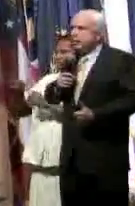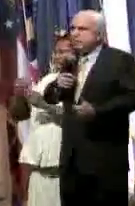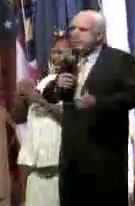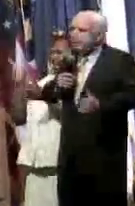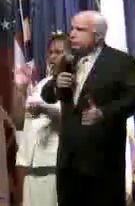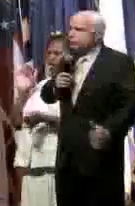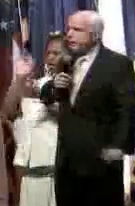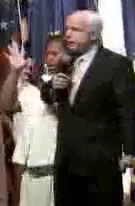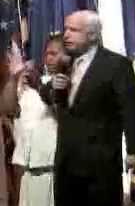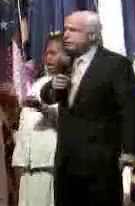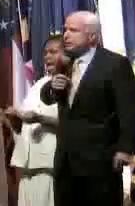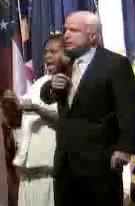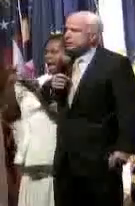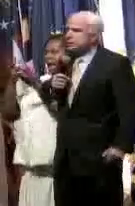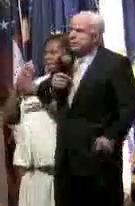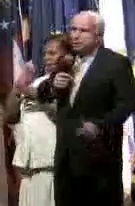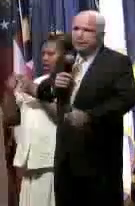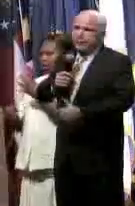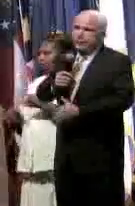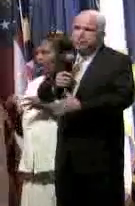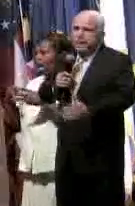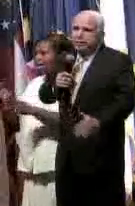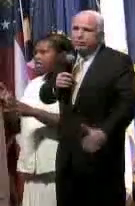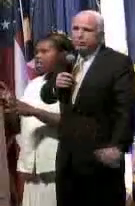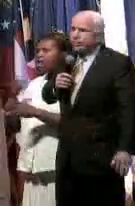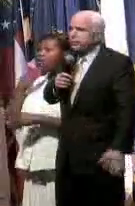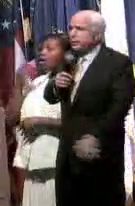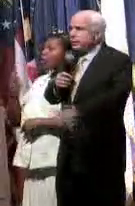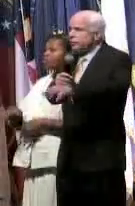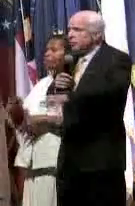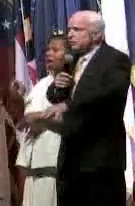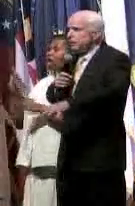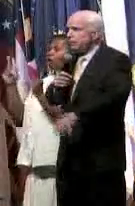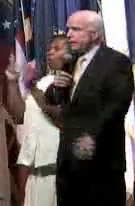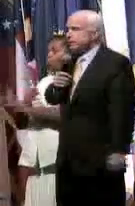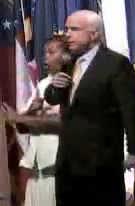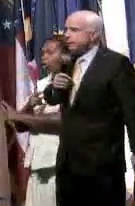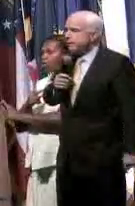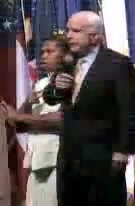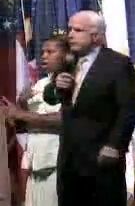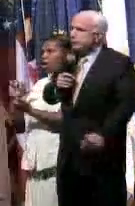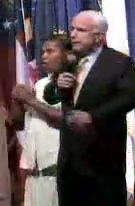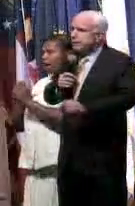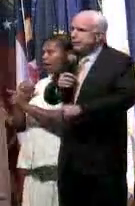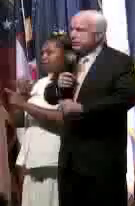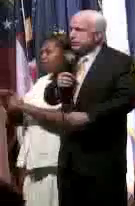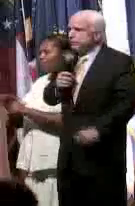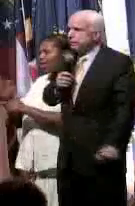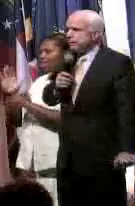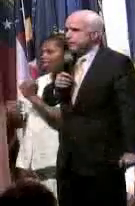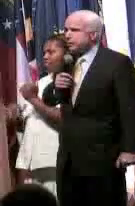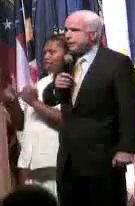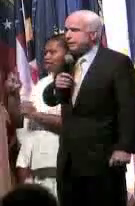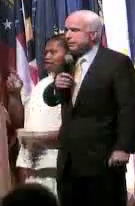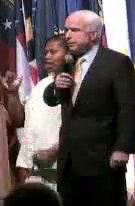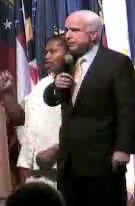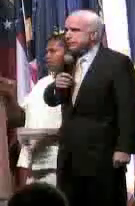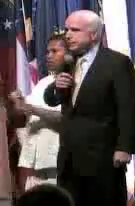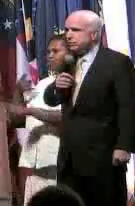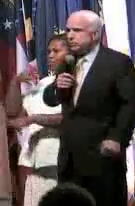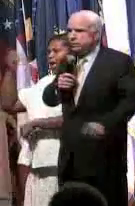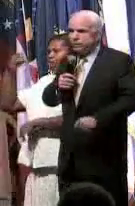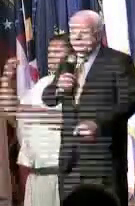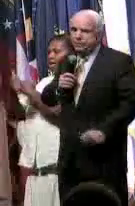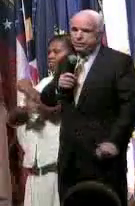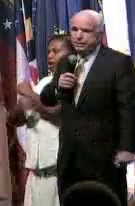calamities, in many respects, are as bad or worse in its ultimate effects than the attacks by terrorists from outside this